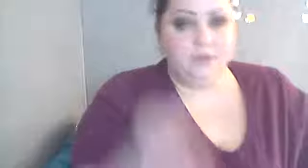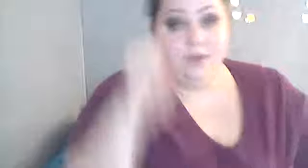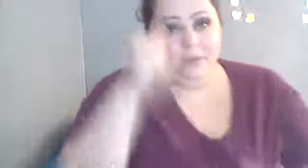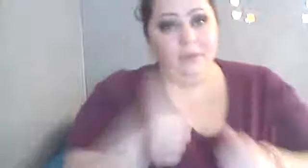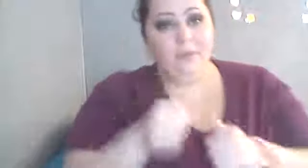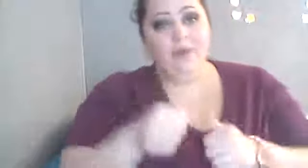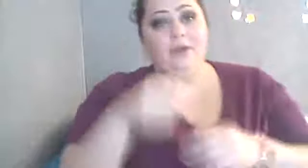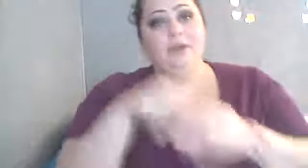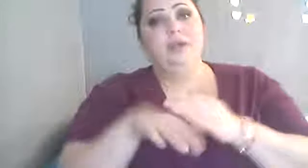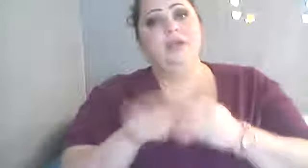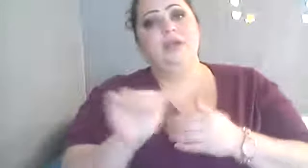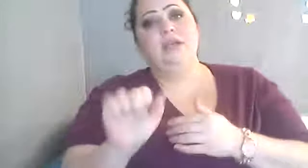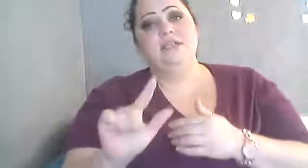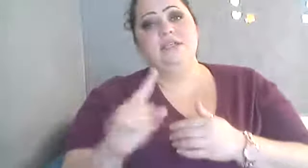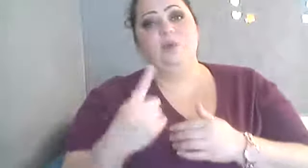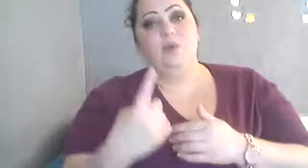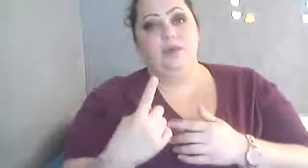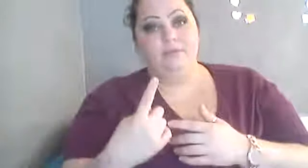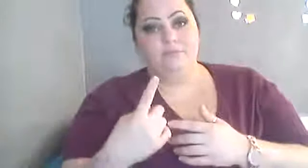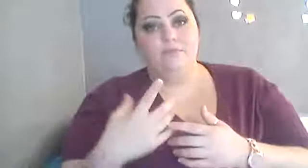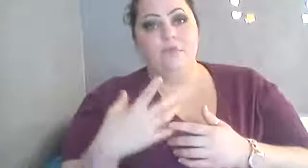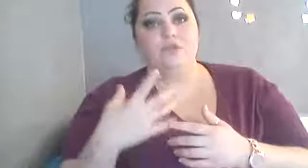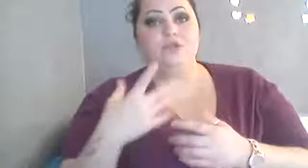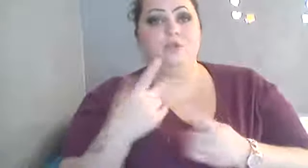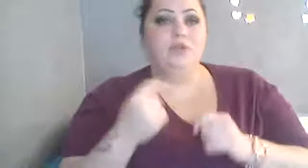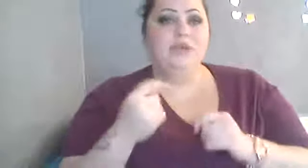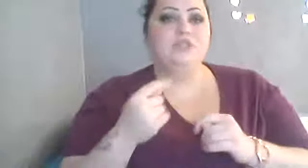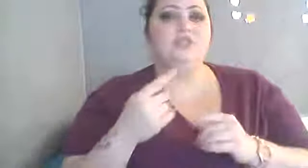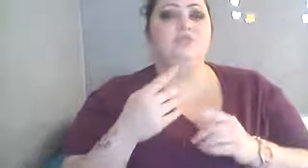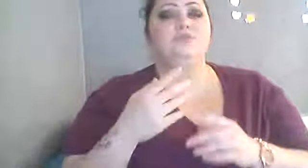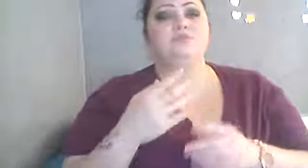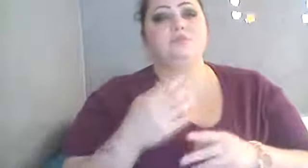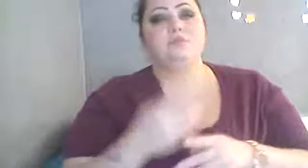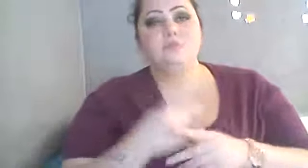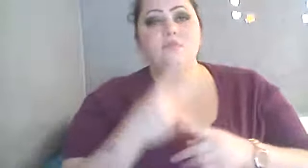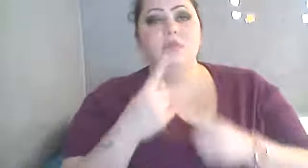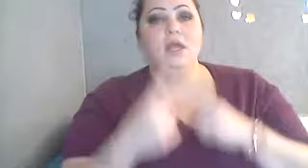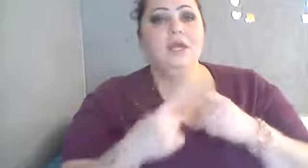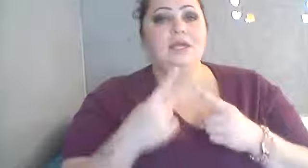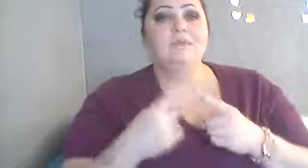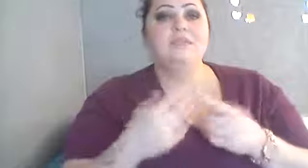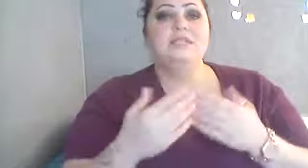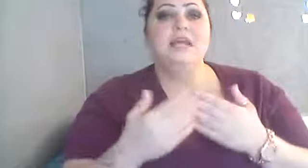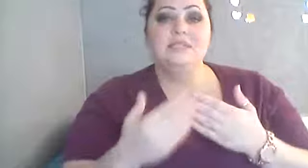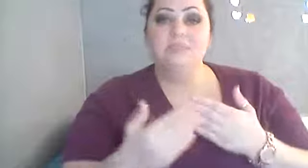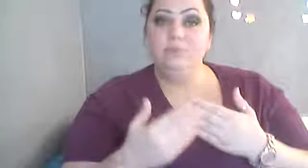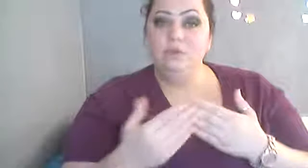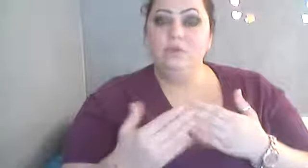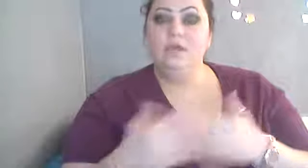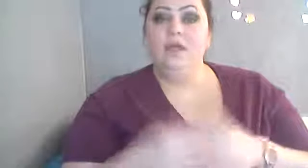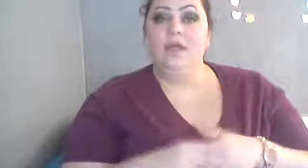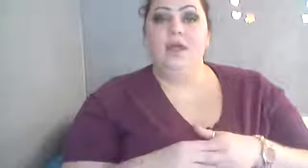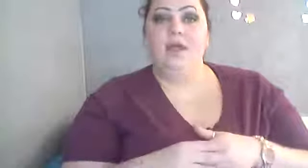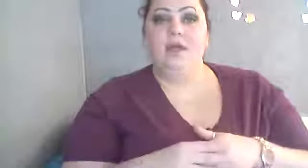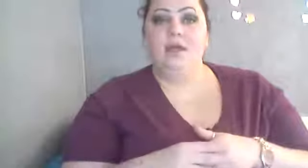So, and remember, you're in ASL 1. So we're trying to keep the signs simple